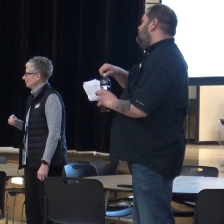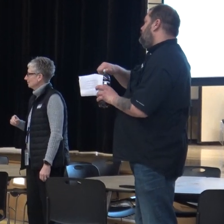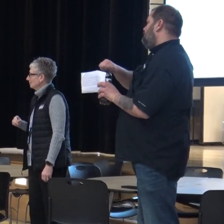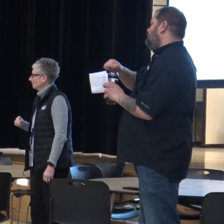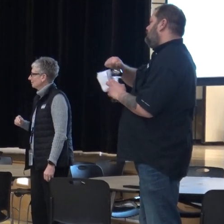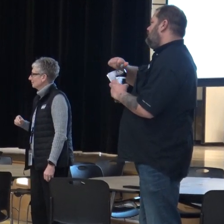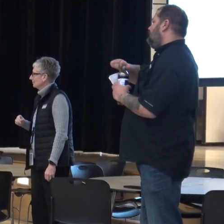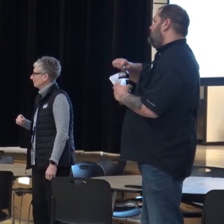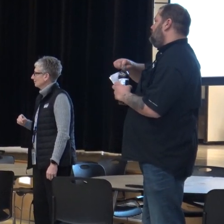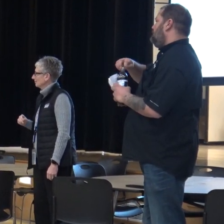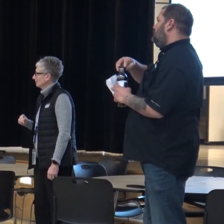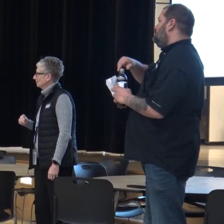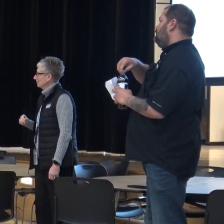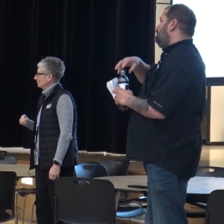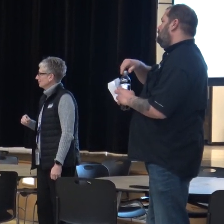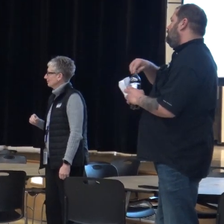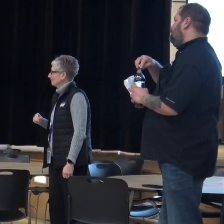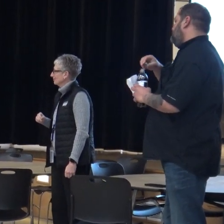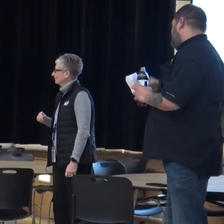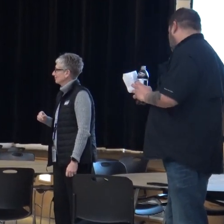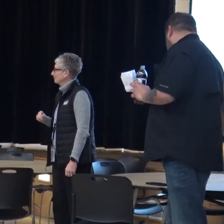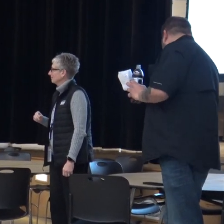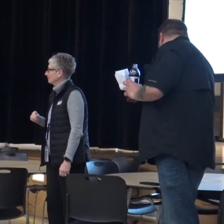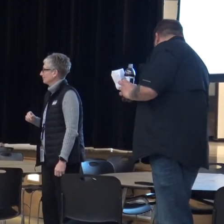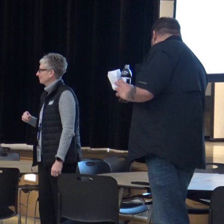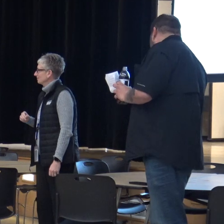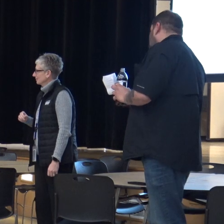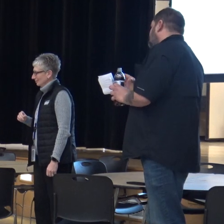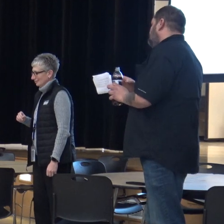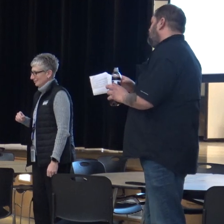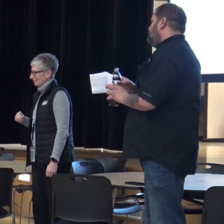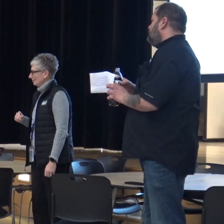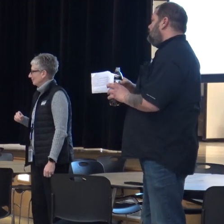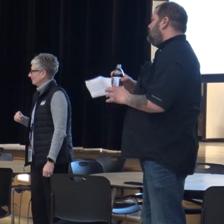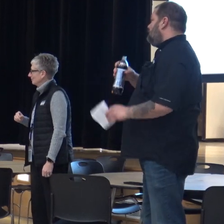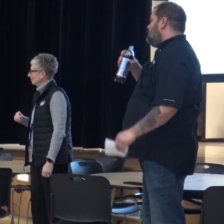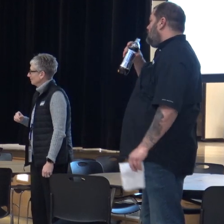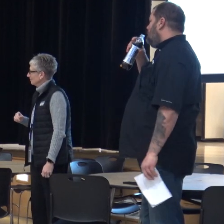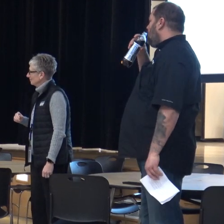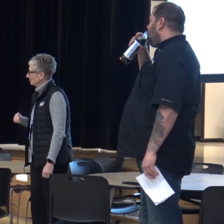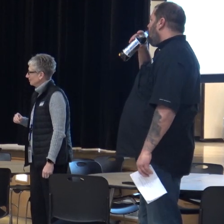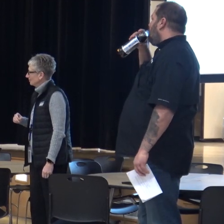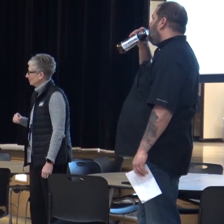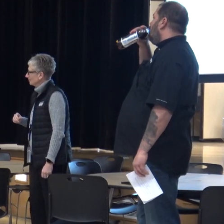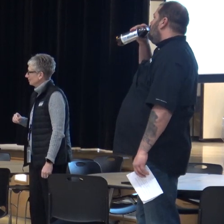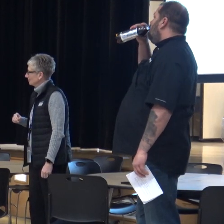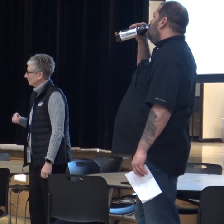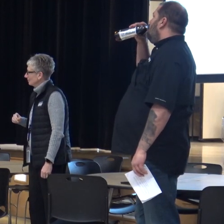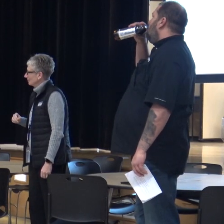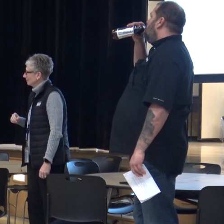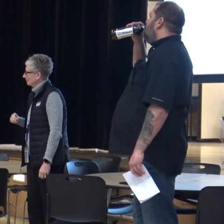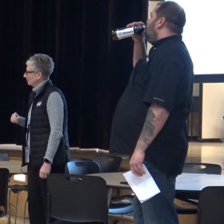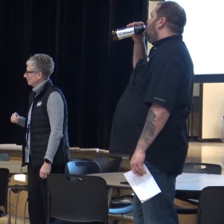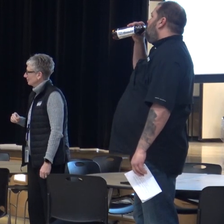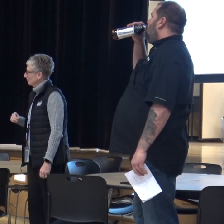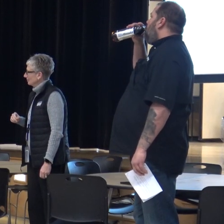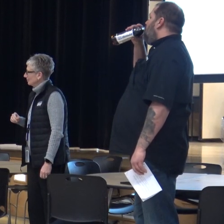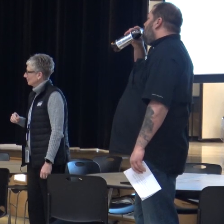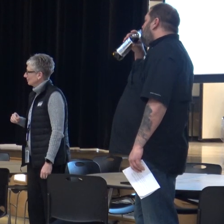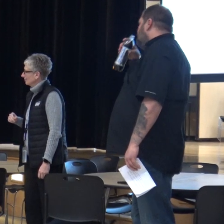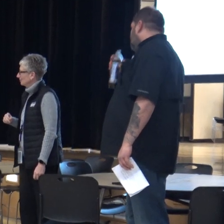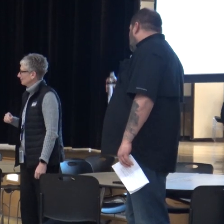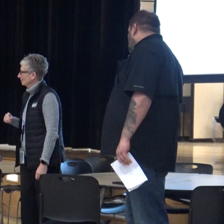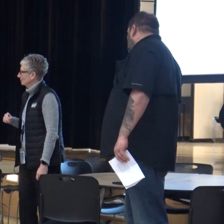grade this year, and she's at home with her children tonight. I'm Susan Rio, and I'm the counseling secretary here at Forest